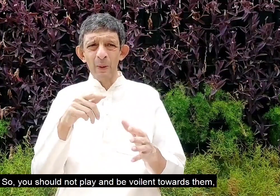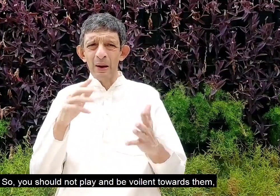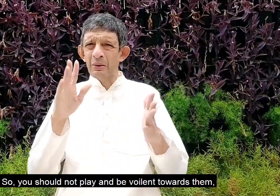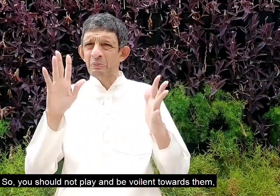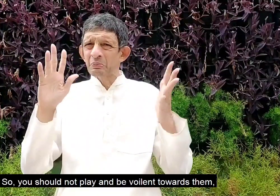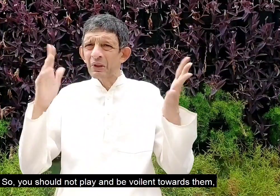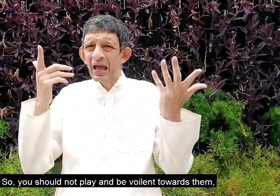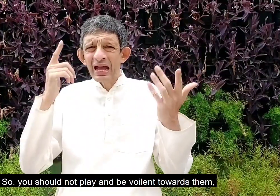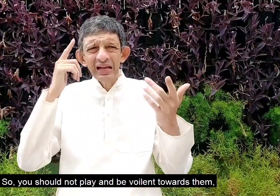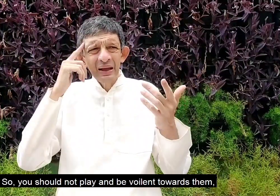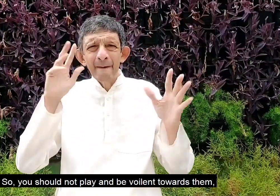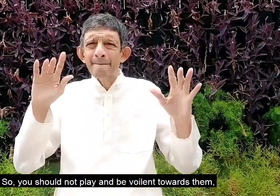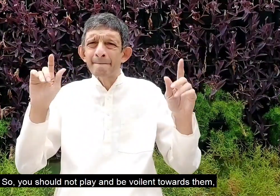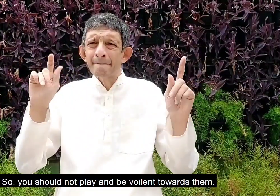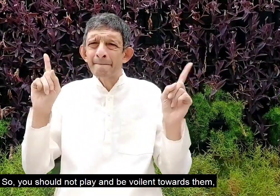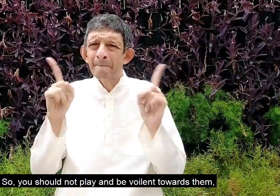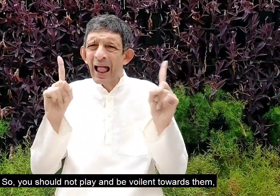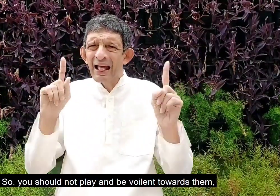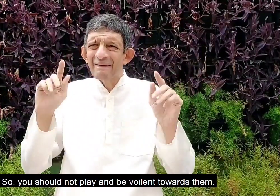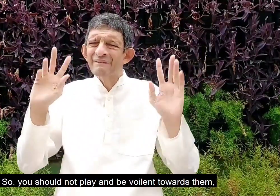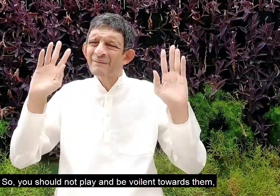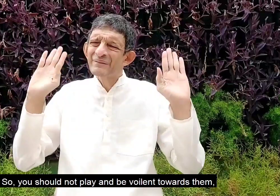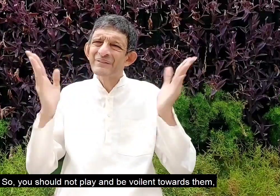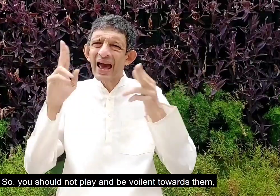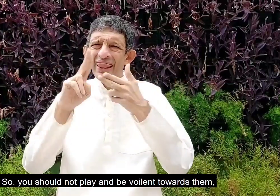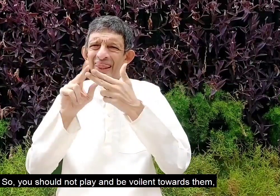So, you should not play and be violent towards them.